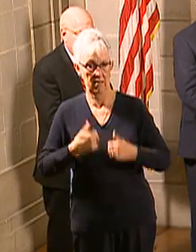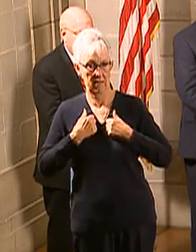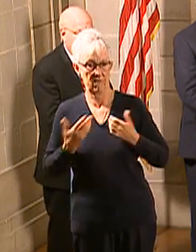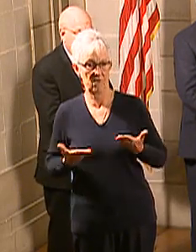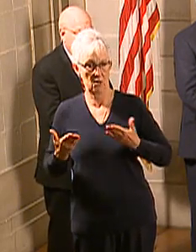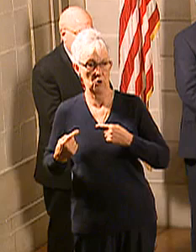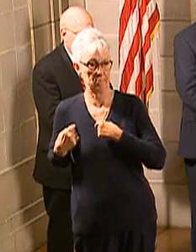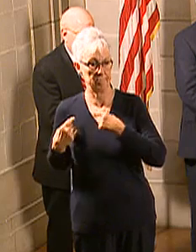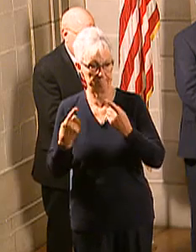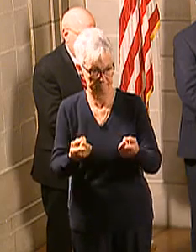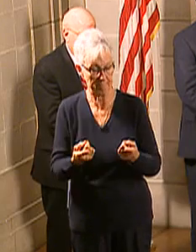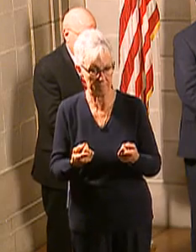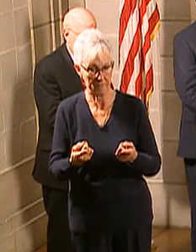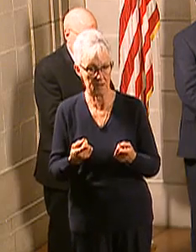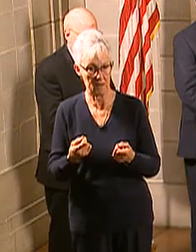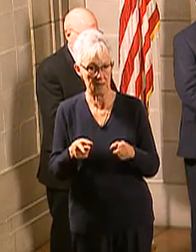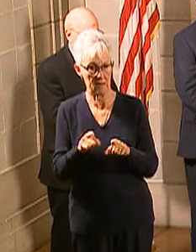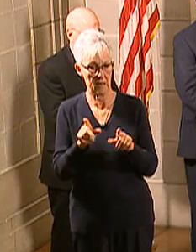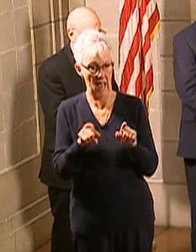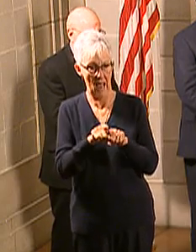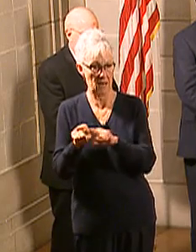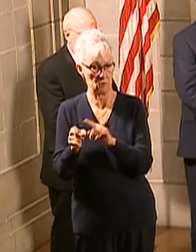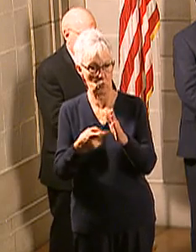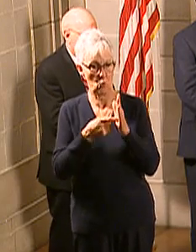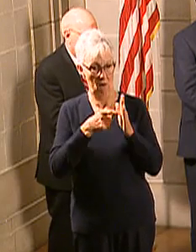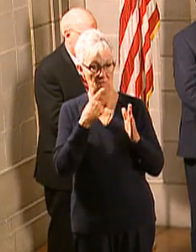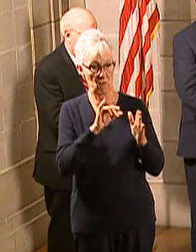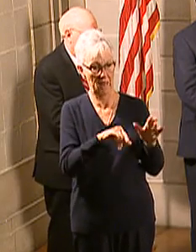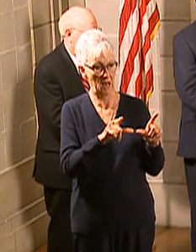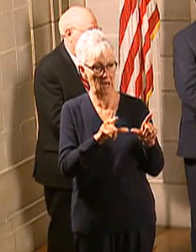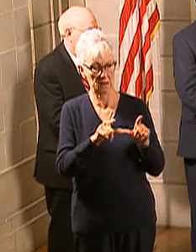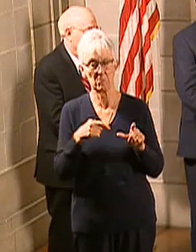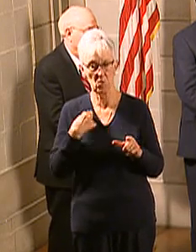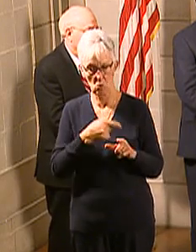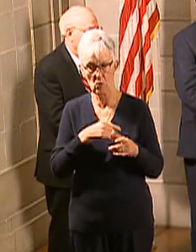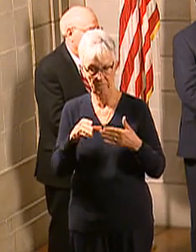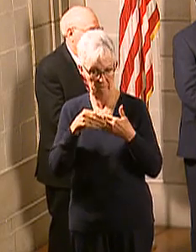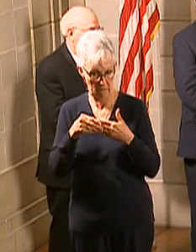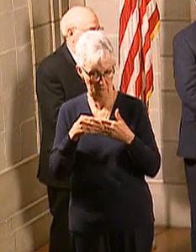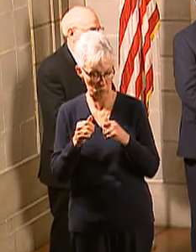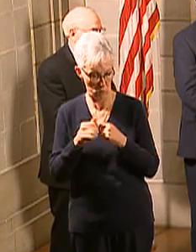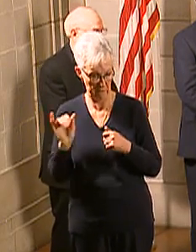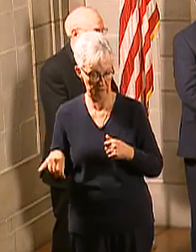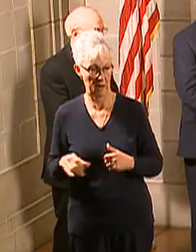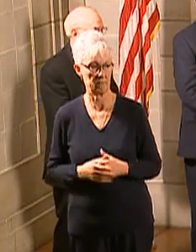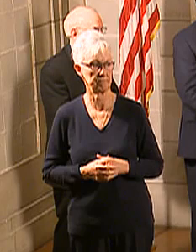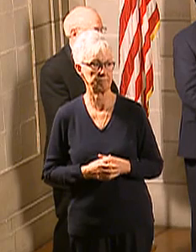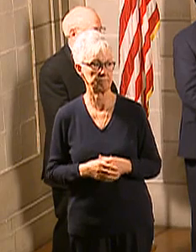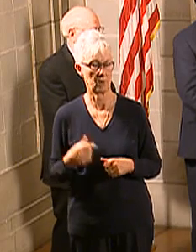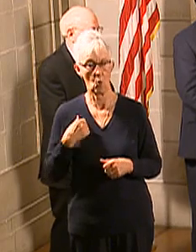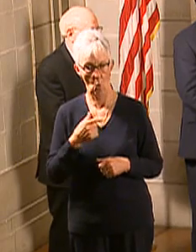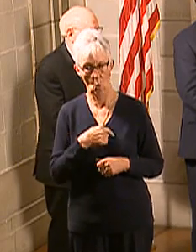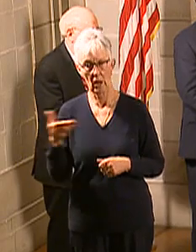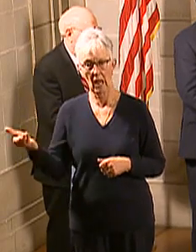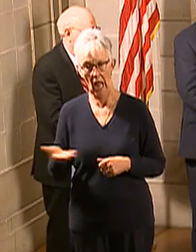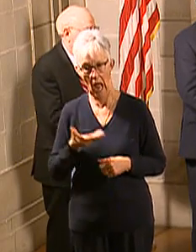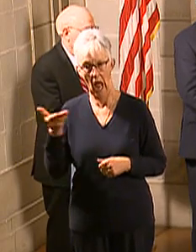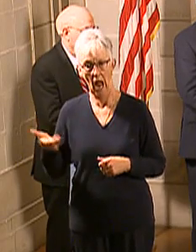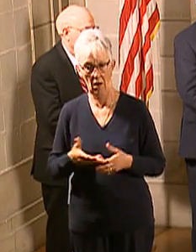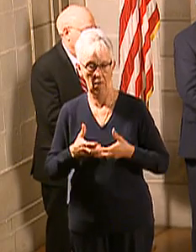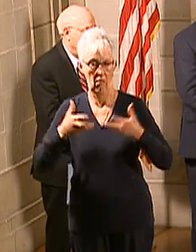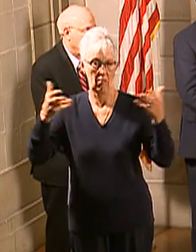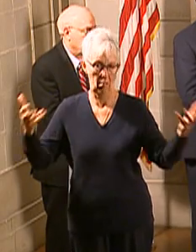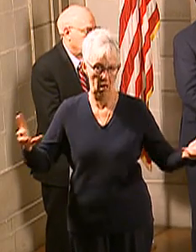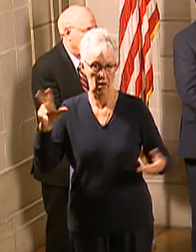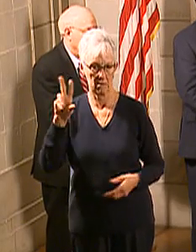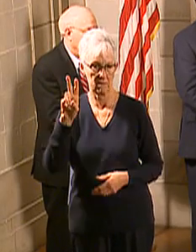as well, to be able to integrate back in. And just in general, our emphasis on hiring veterans, we do a lot of events. We do